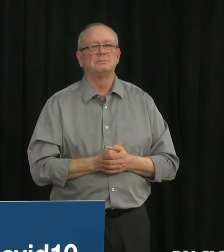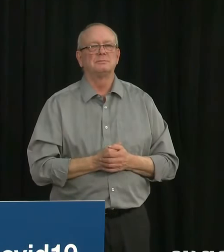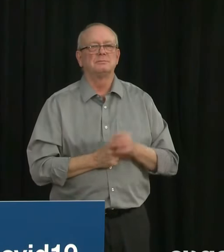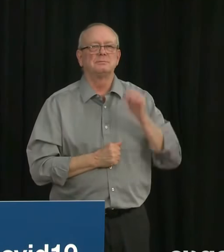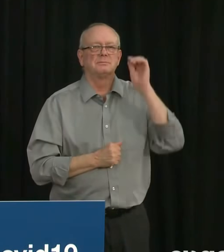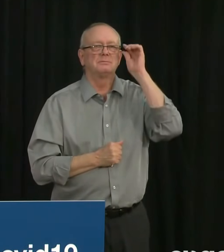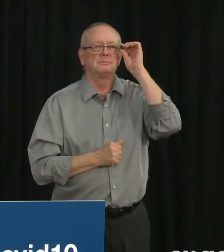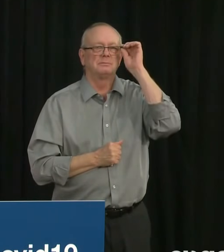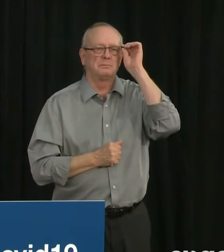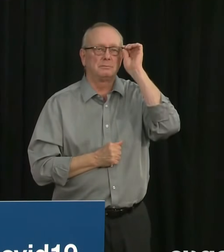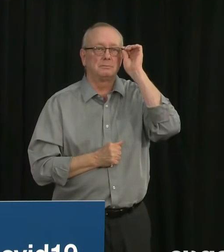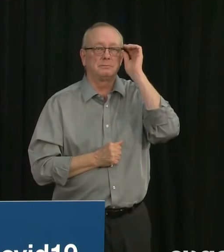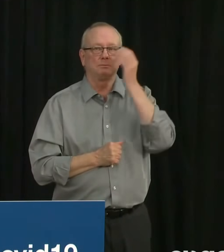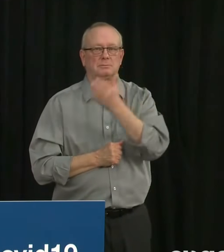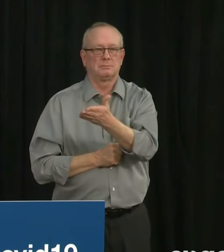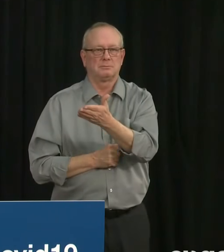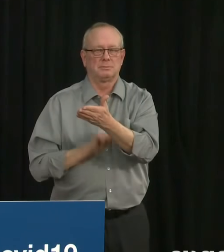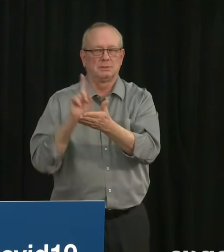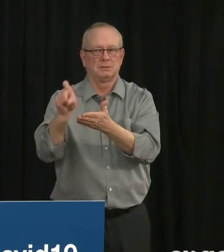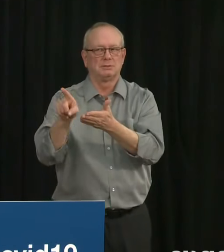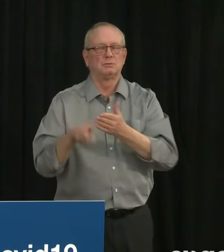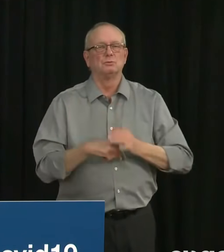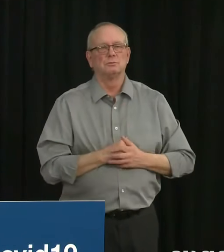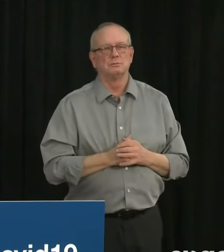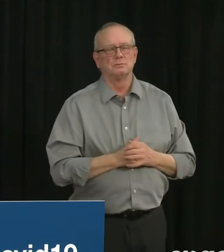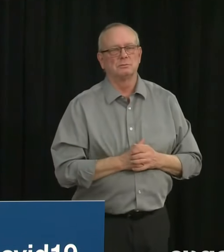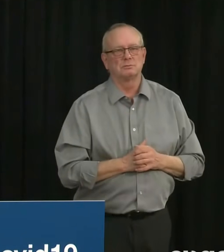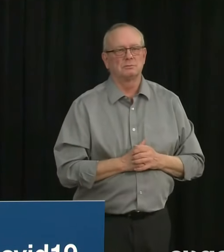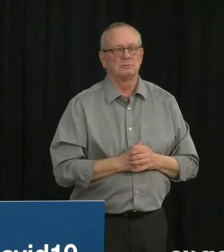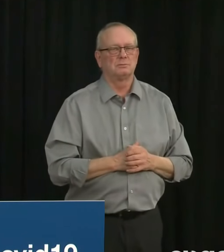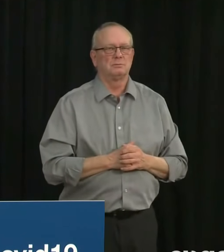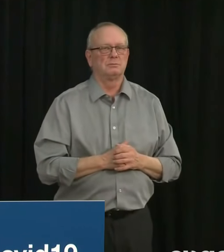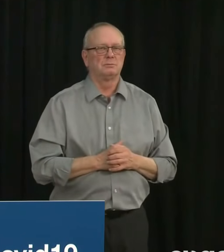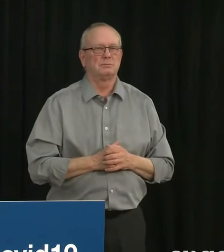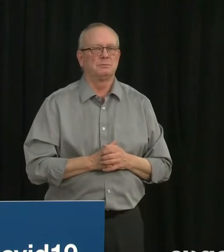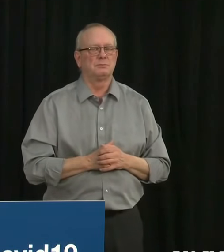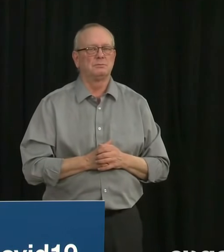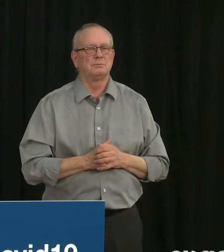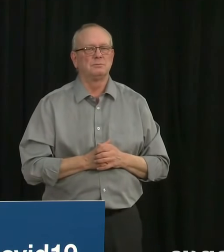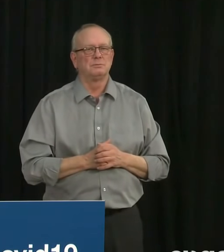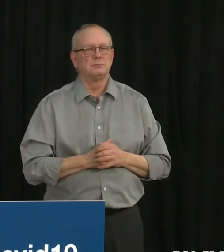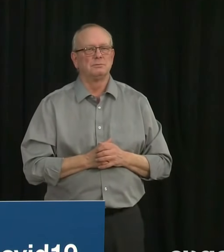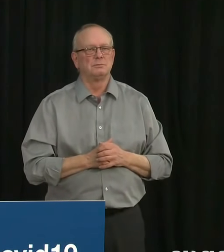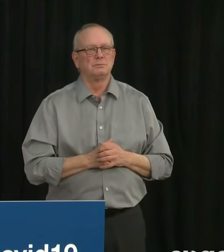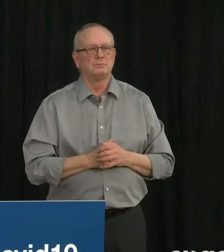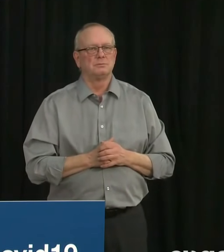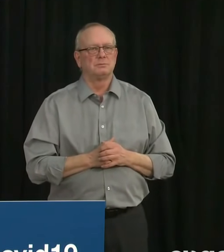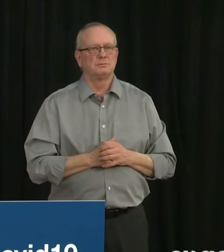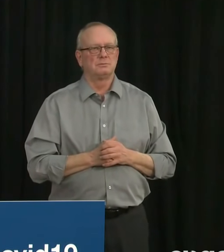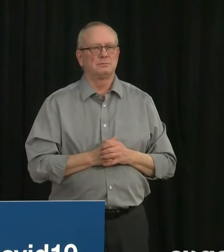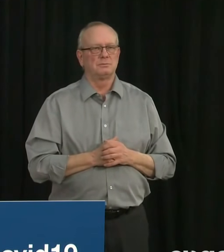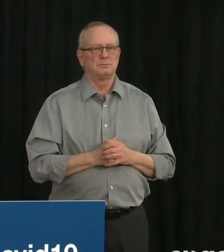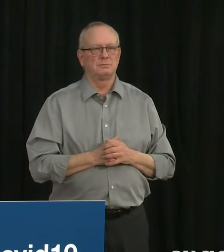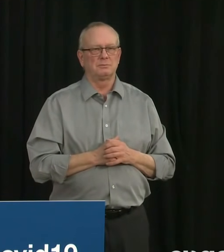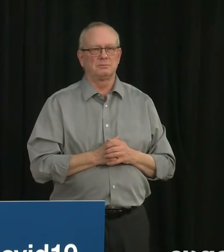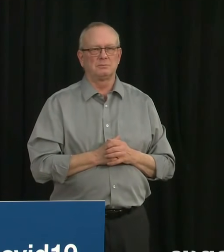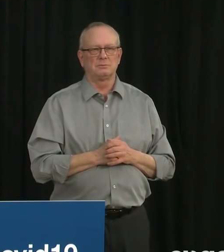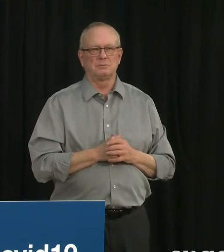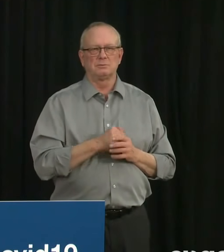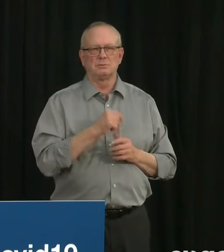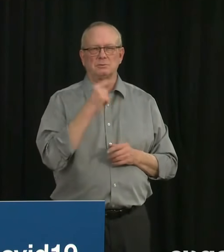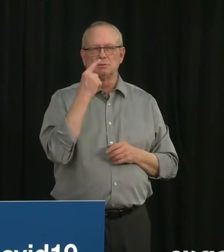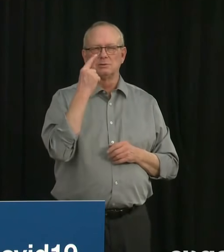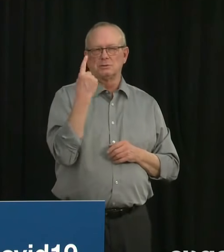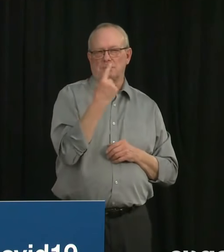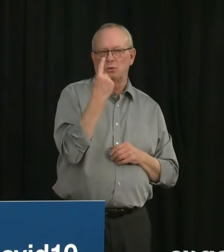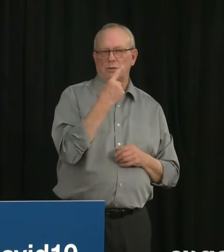question for Dr. Hinshaw. Dr. Hinshaw, a source close to you told CBC that you referred to your relationship with